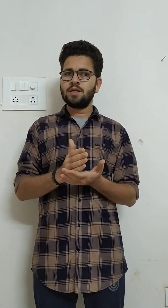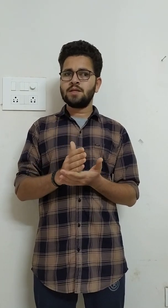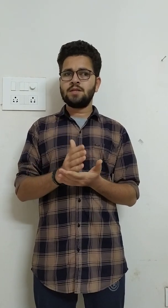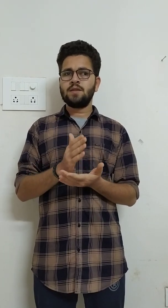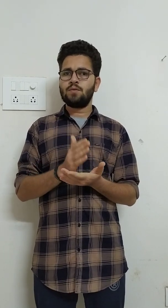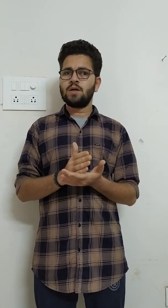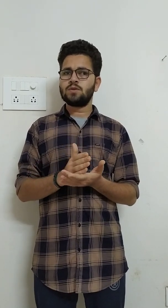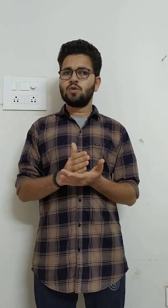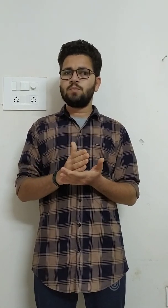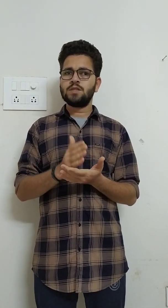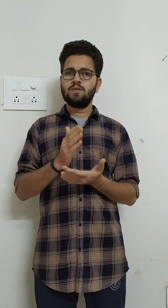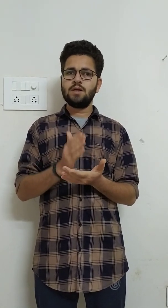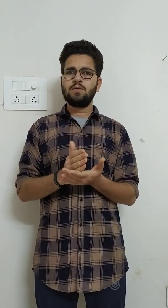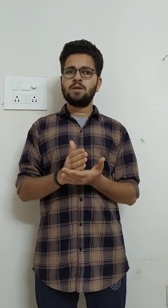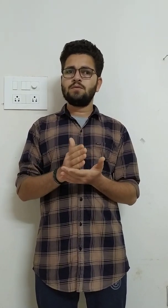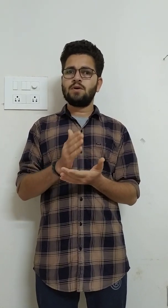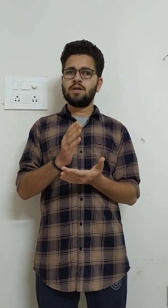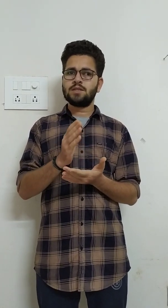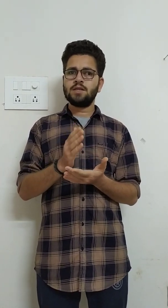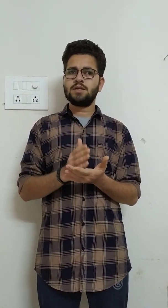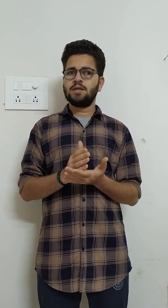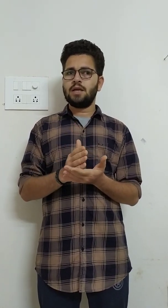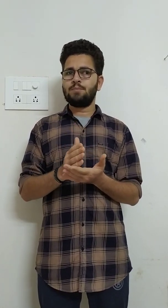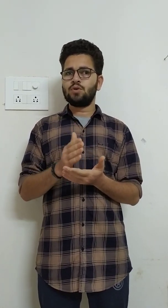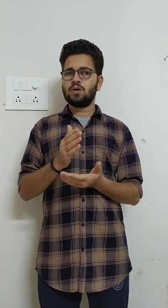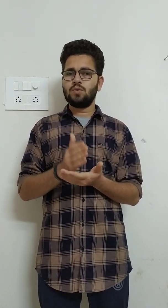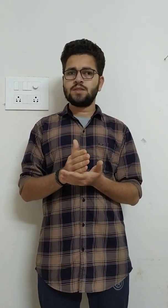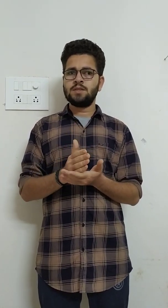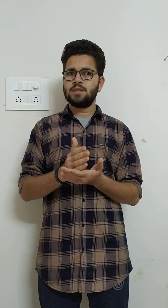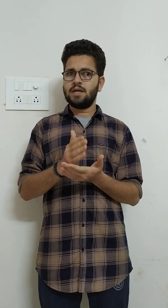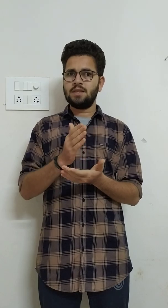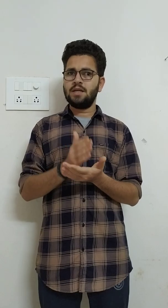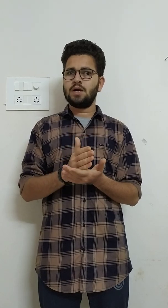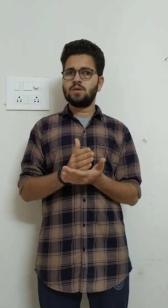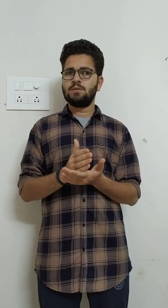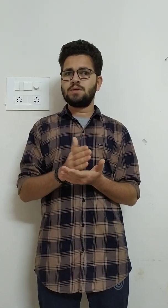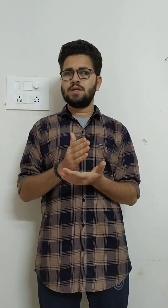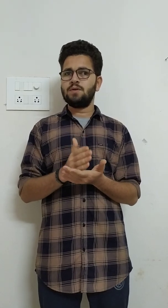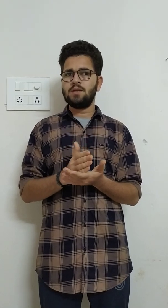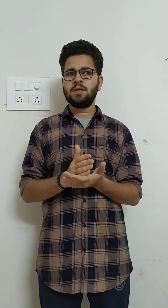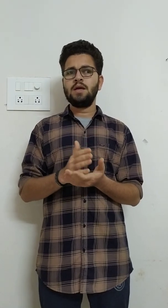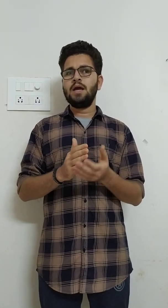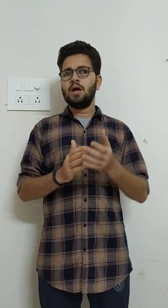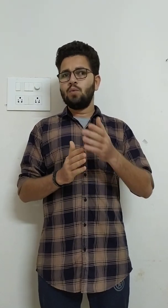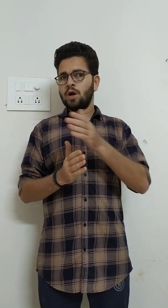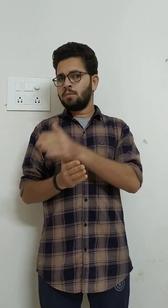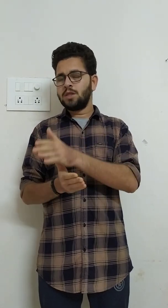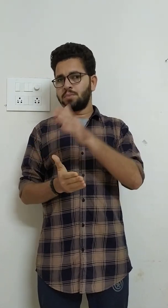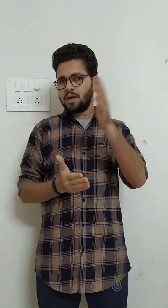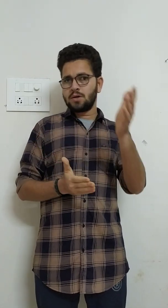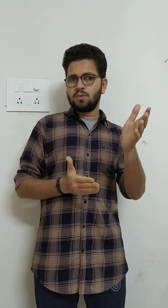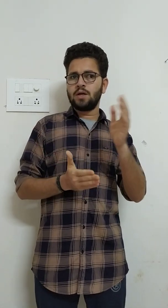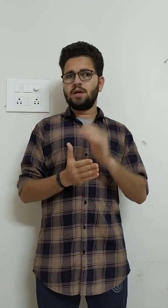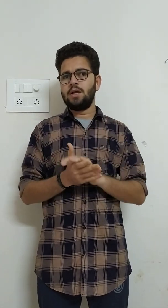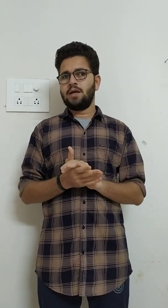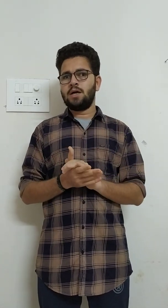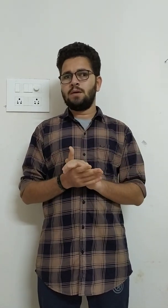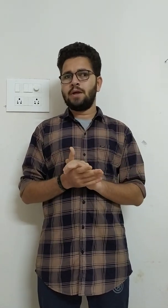thing is that WhatsApp group is very good for discussion about the questions and theory concepts and everything. 1 month prior to the